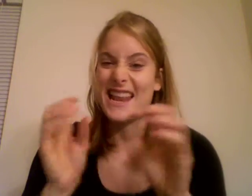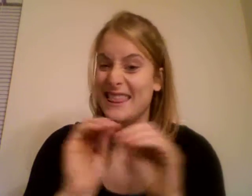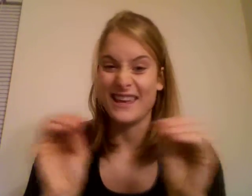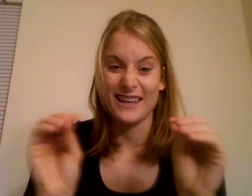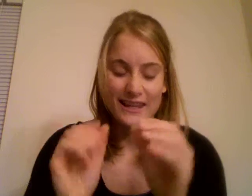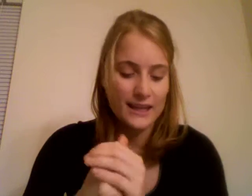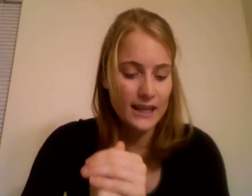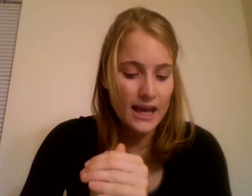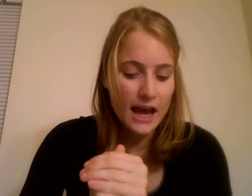anything.